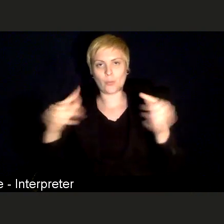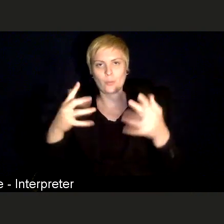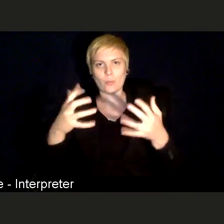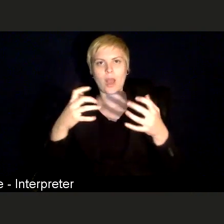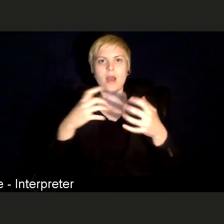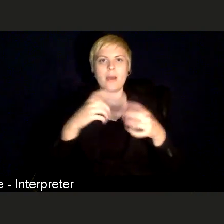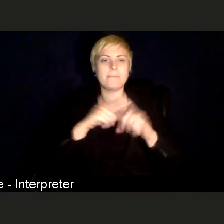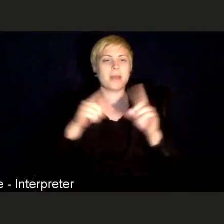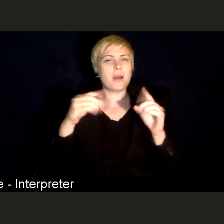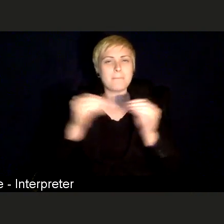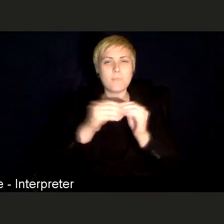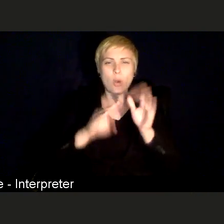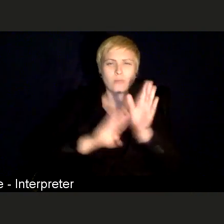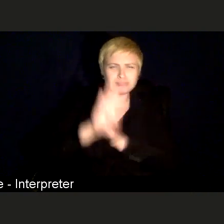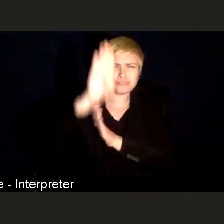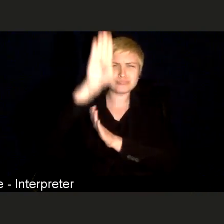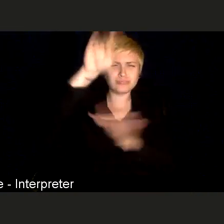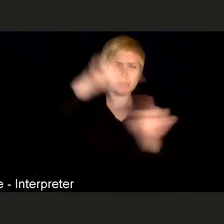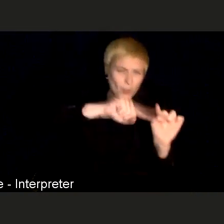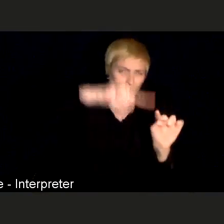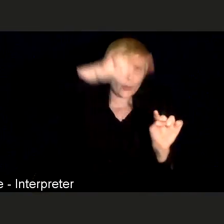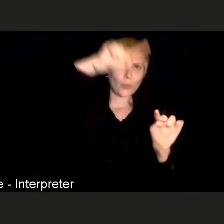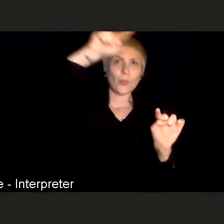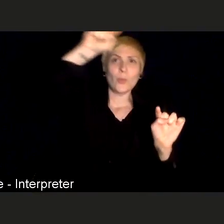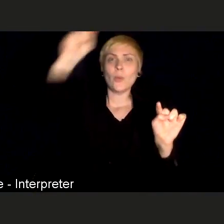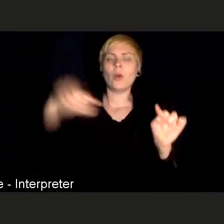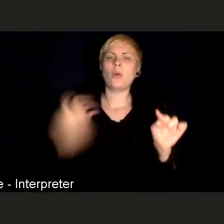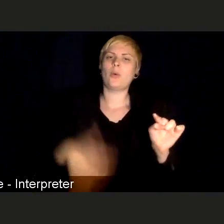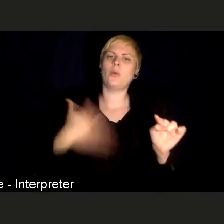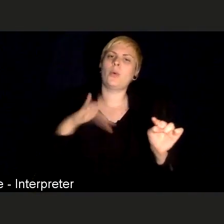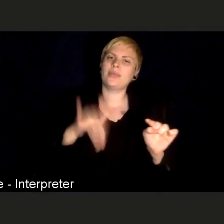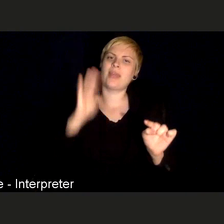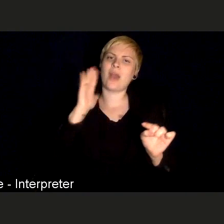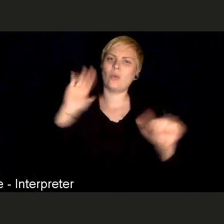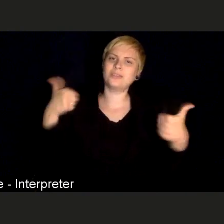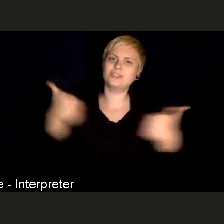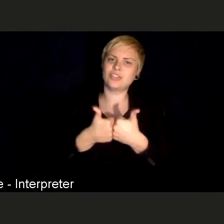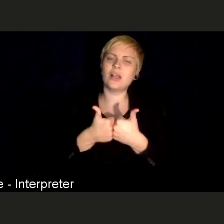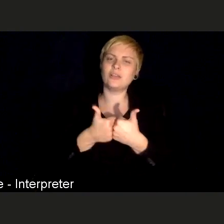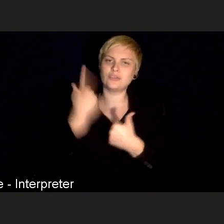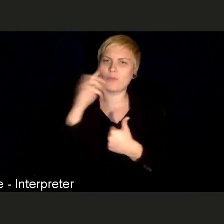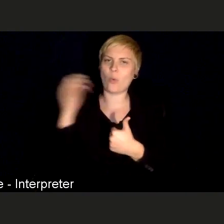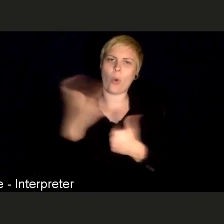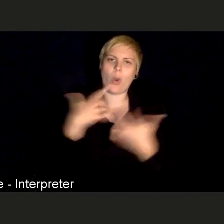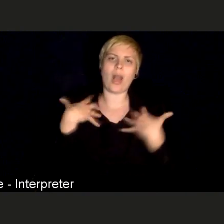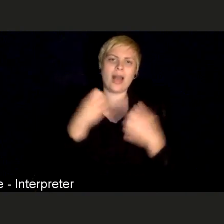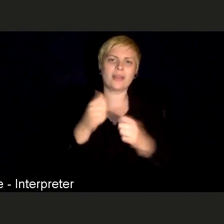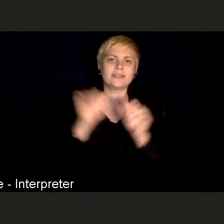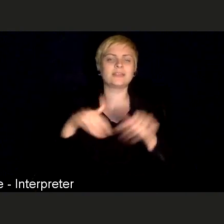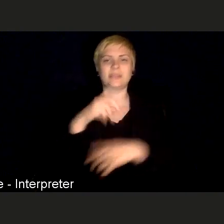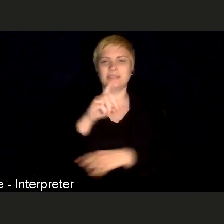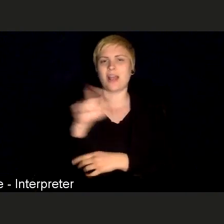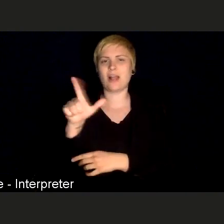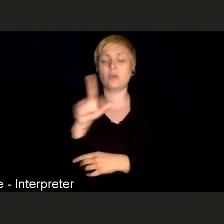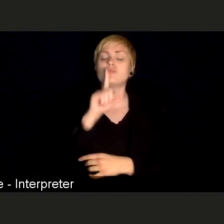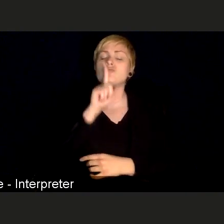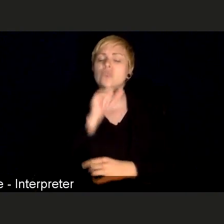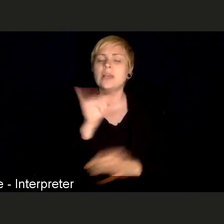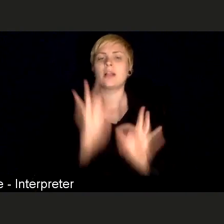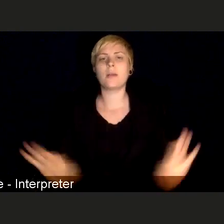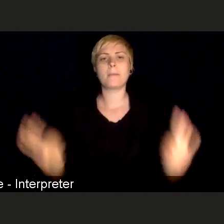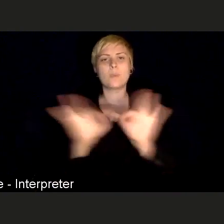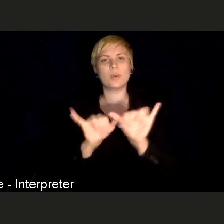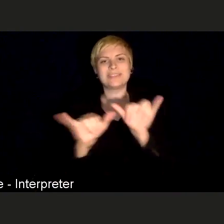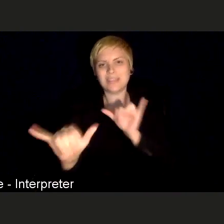more challenging it will be for all of the health systems in Delaware. So it's critically important that folks shelter in place and maintain their